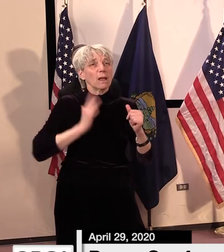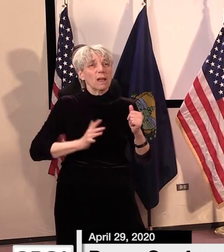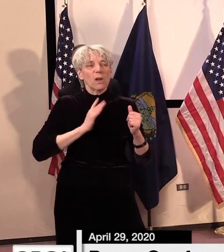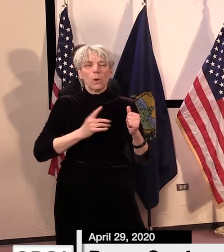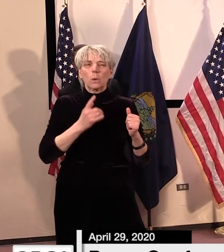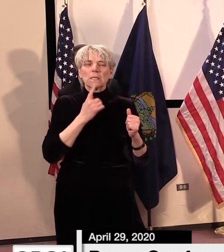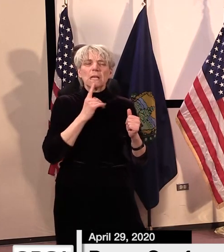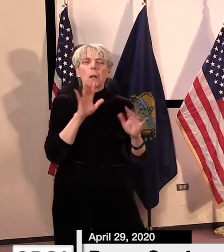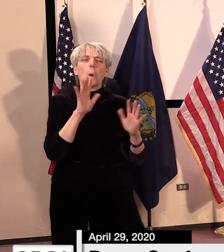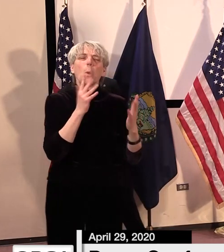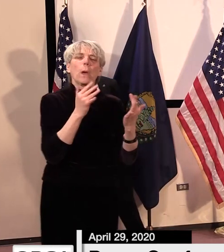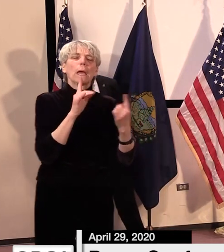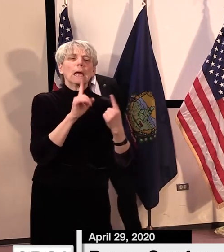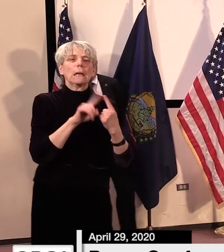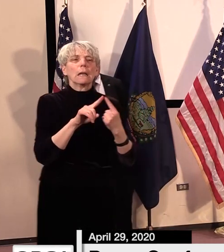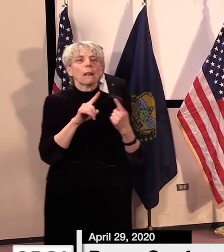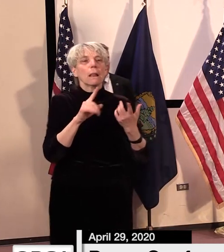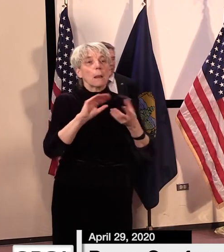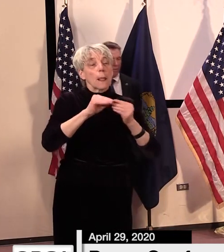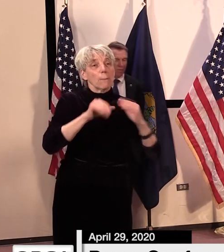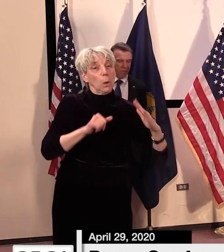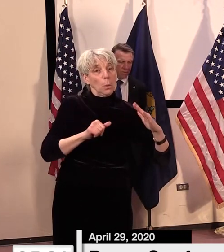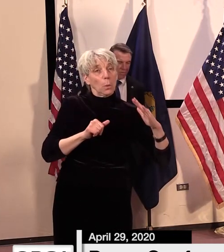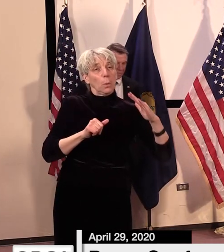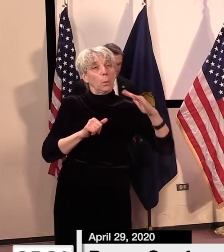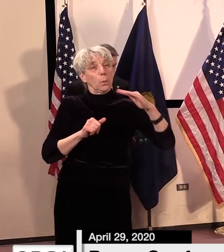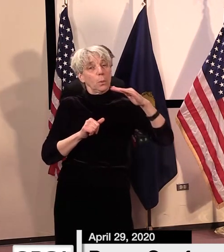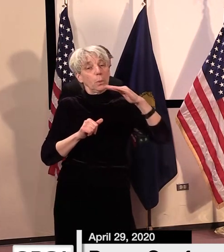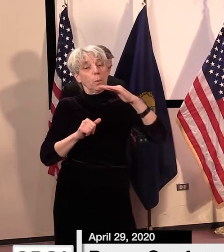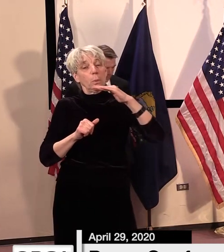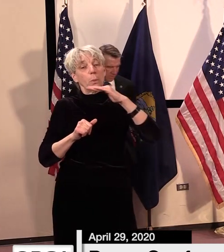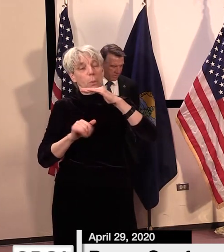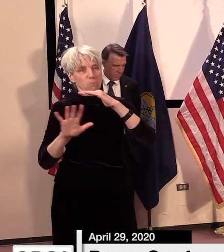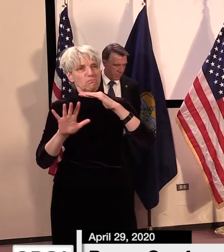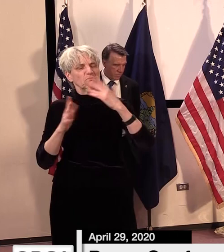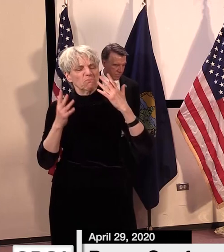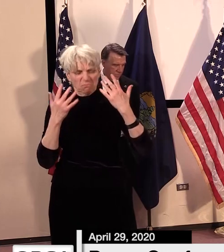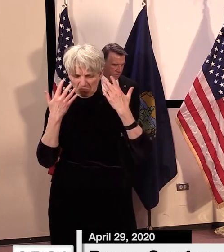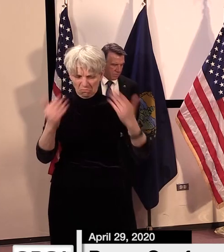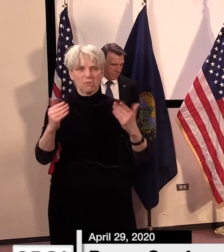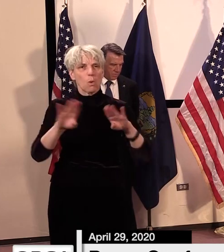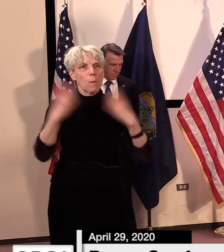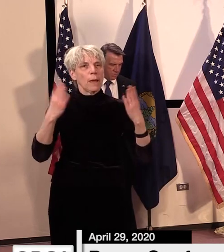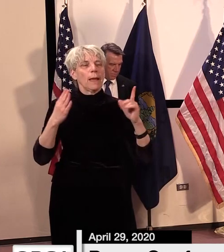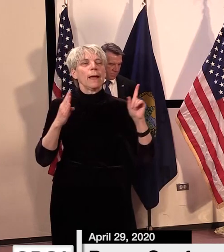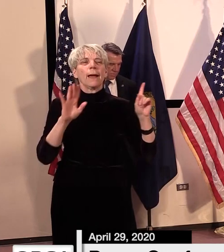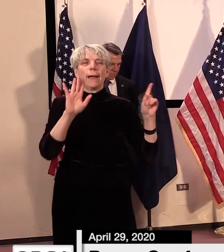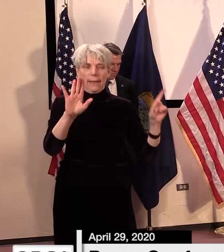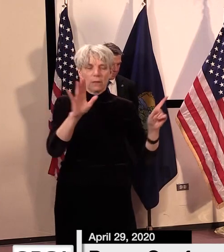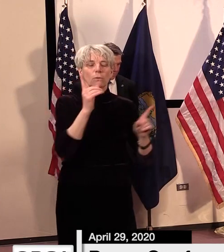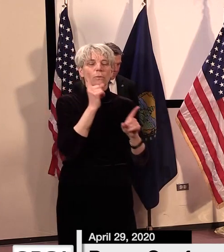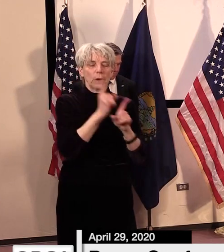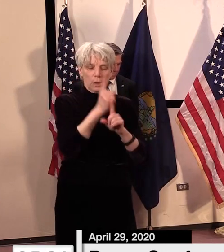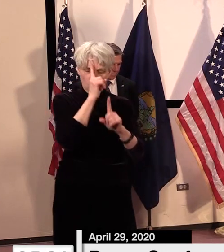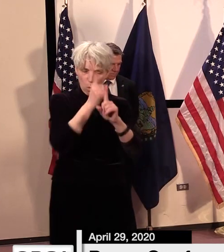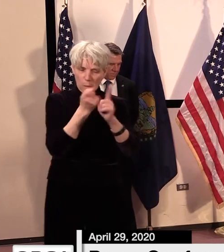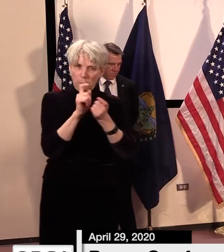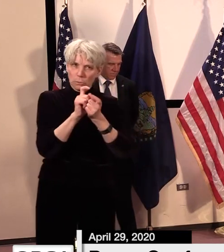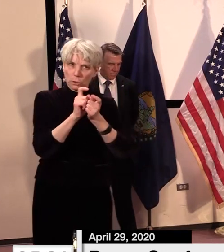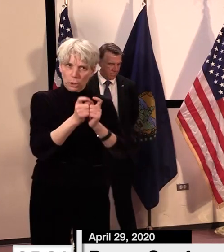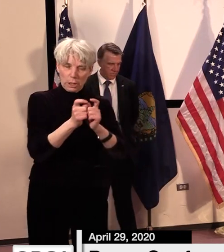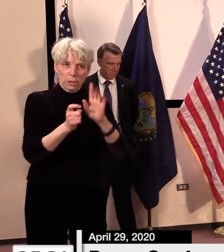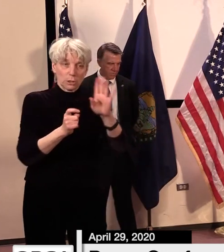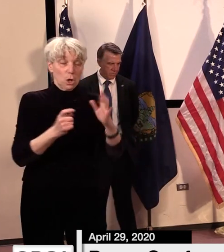Right. So we have multiple goals now. We could call the period we're in a period of